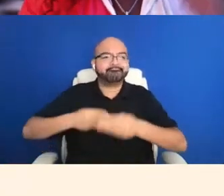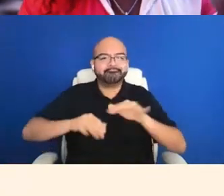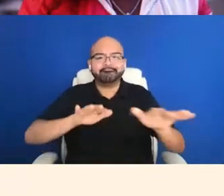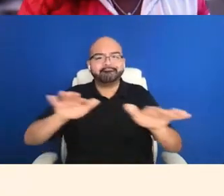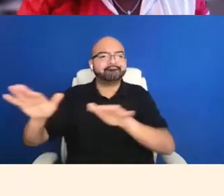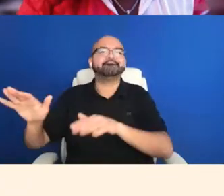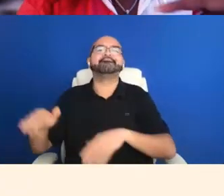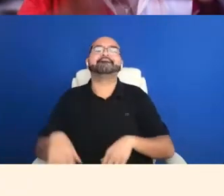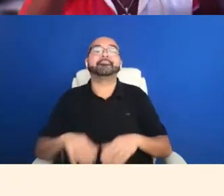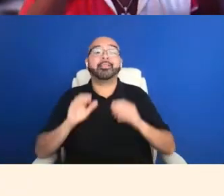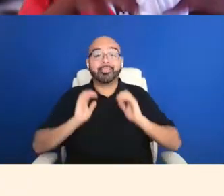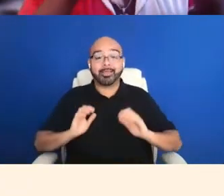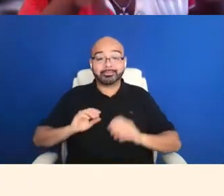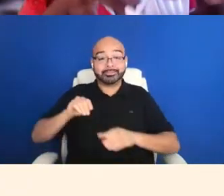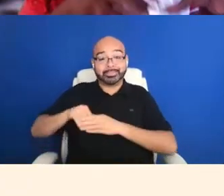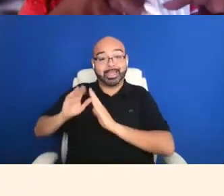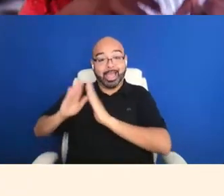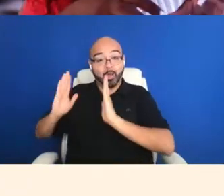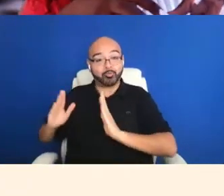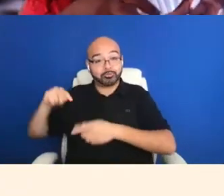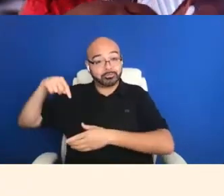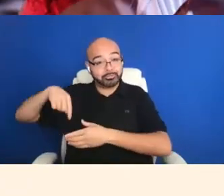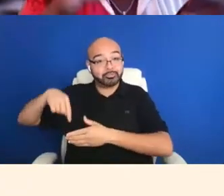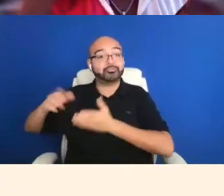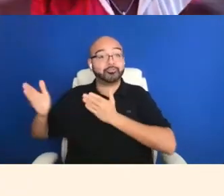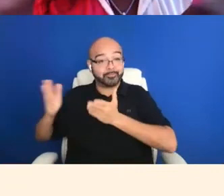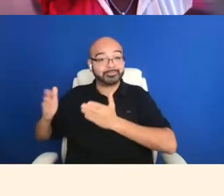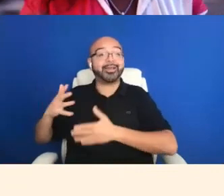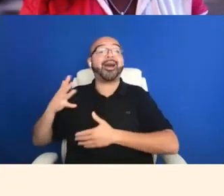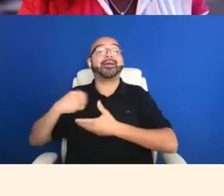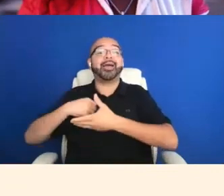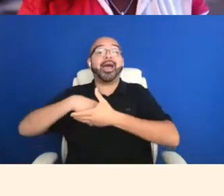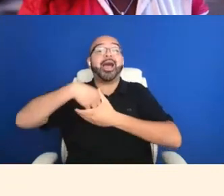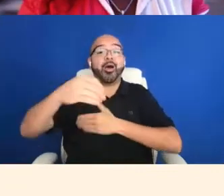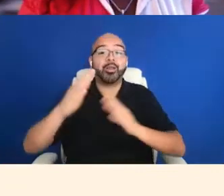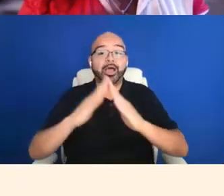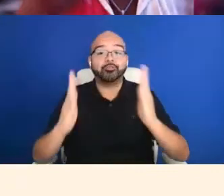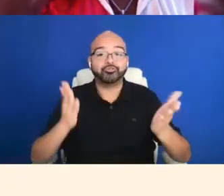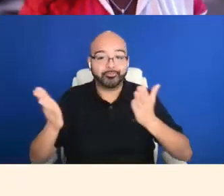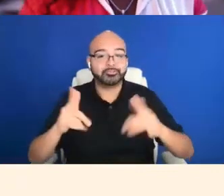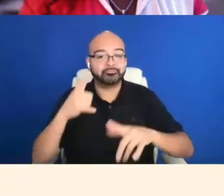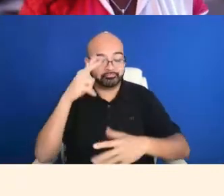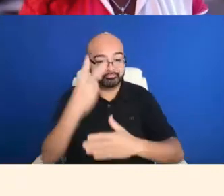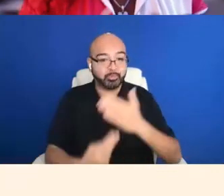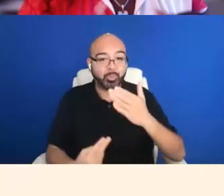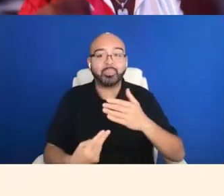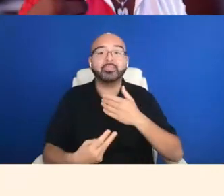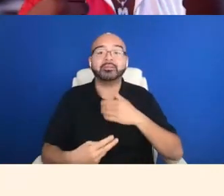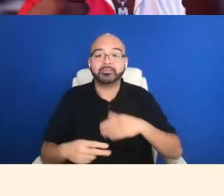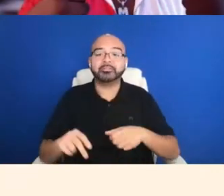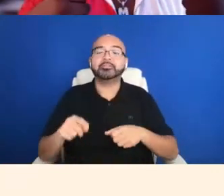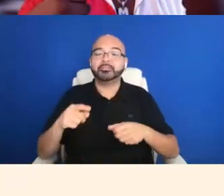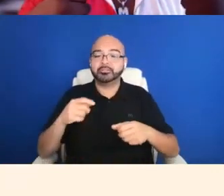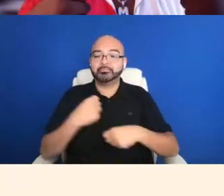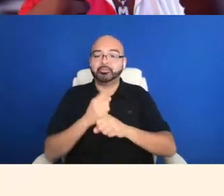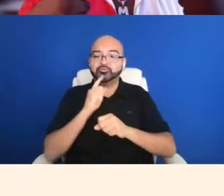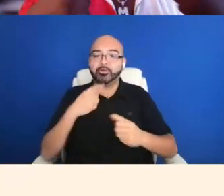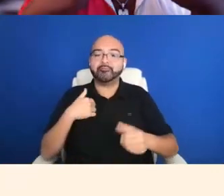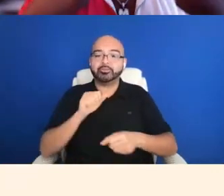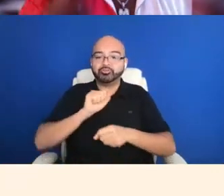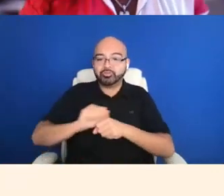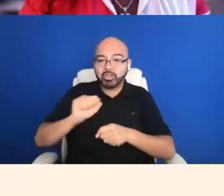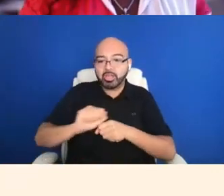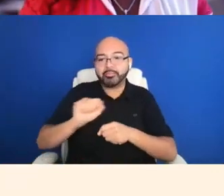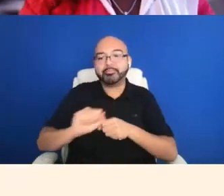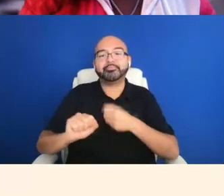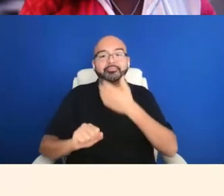have in-house, that are in-house services and out-house services, employed and